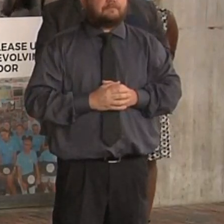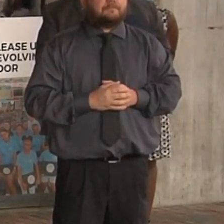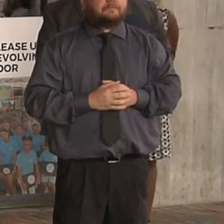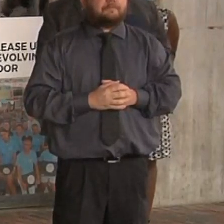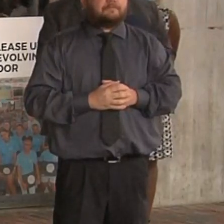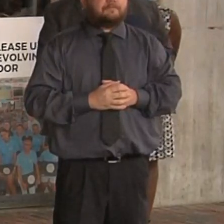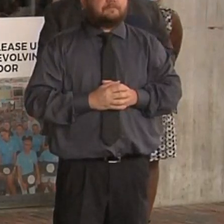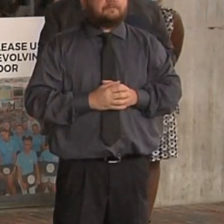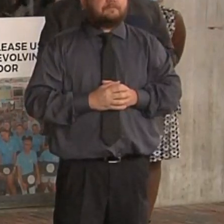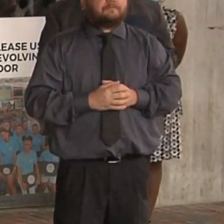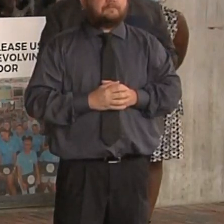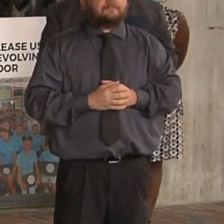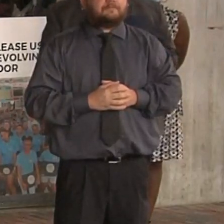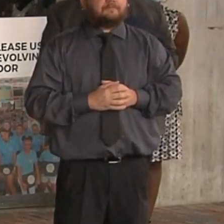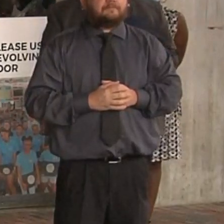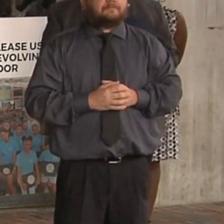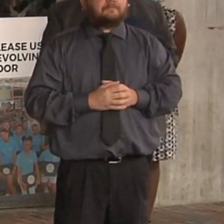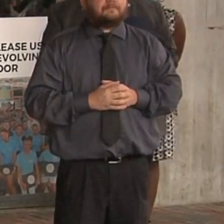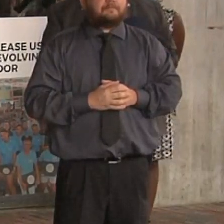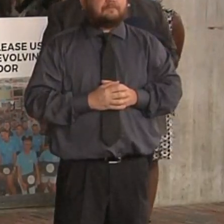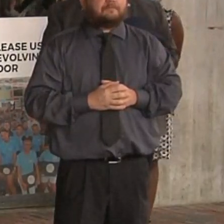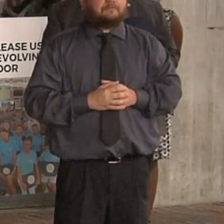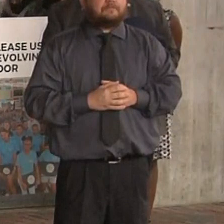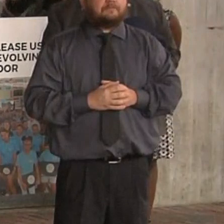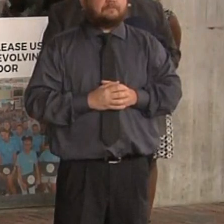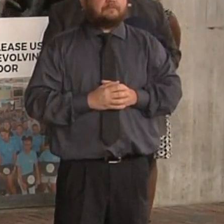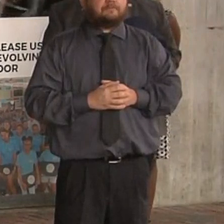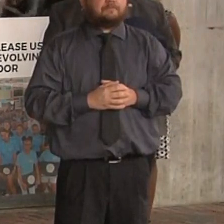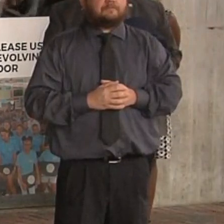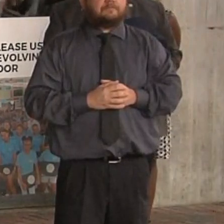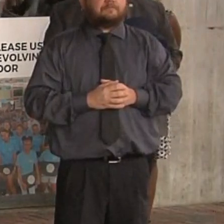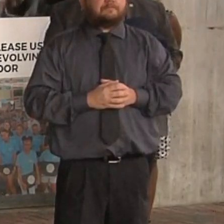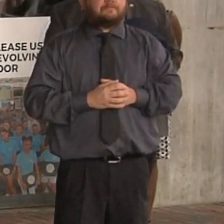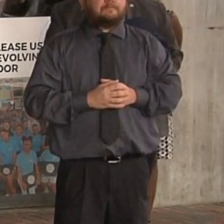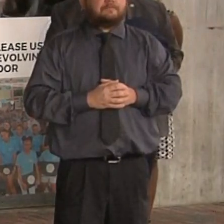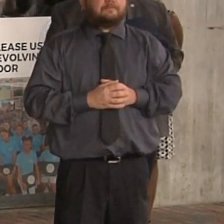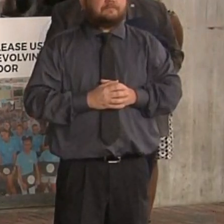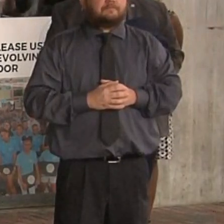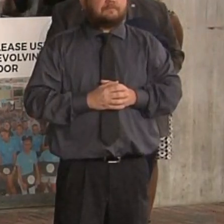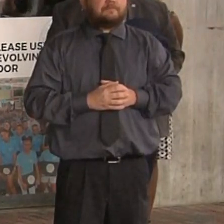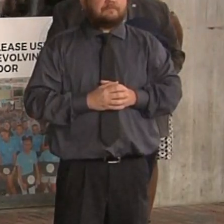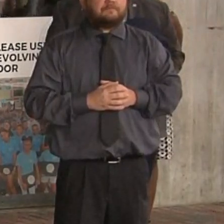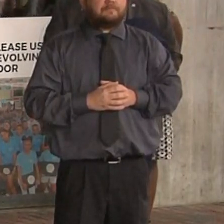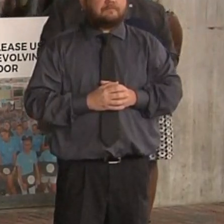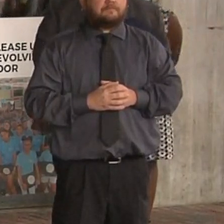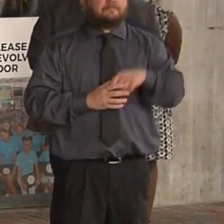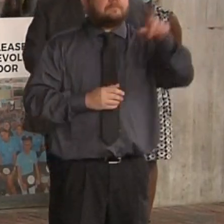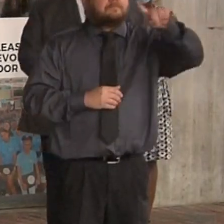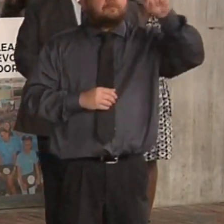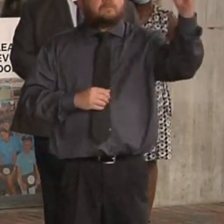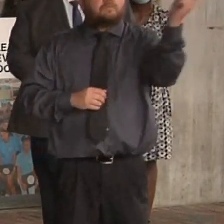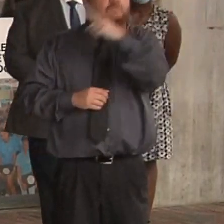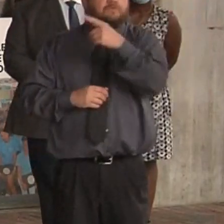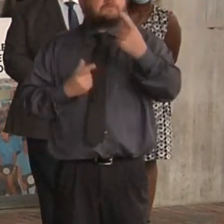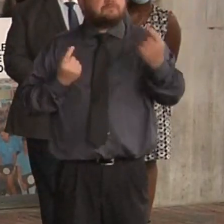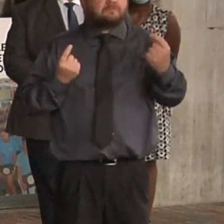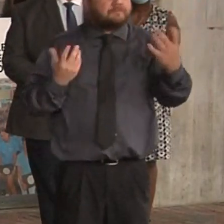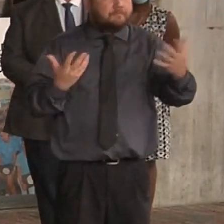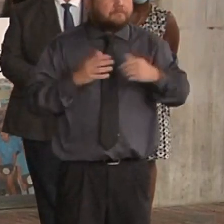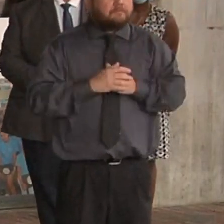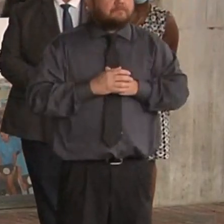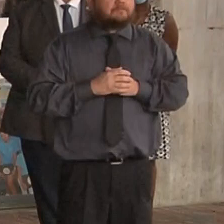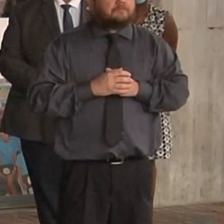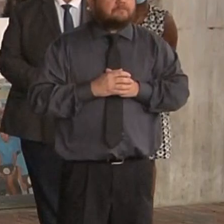The question basically is, I'm going to frame it. The question is about people are saying that when the demonstrators are